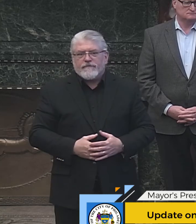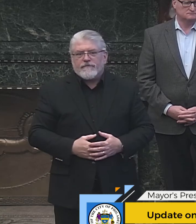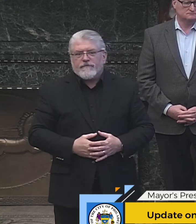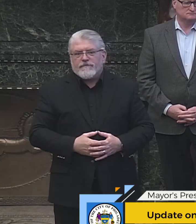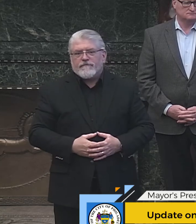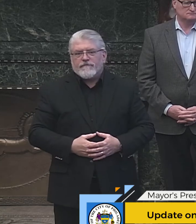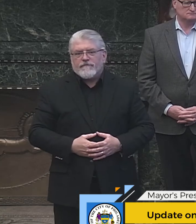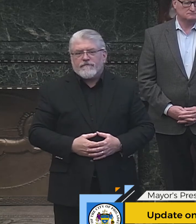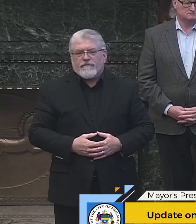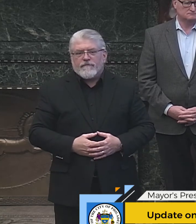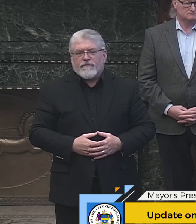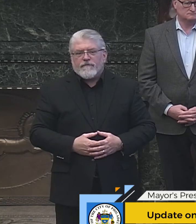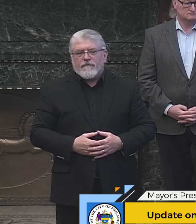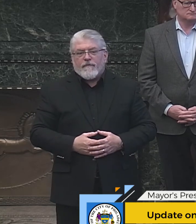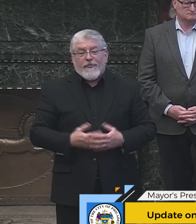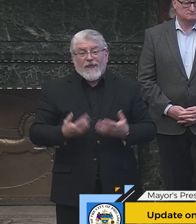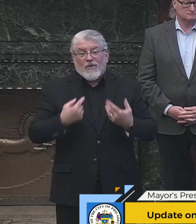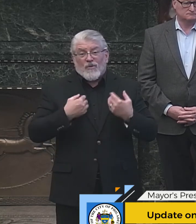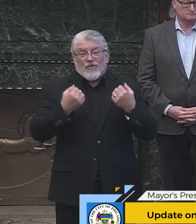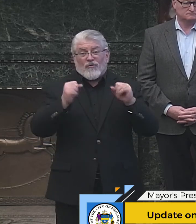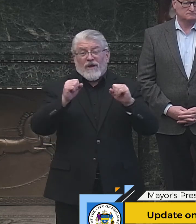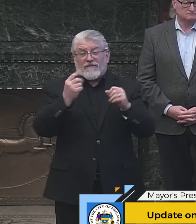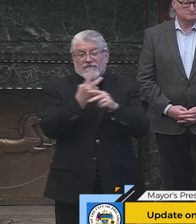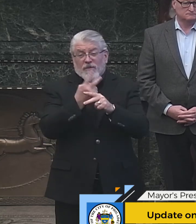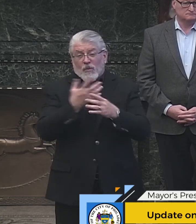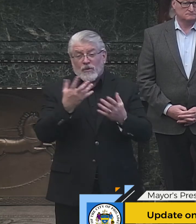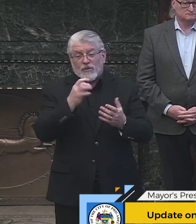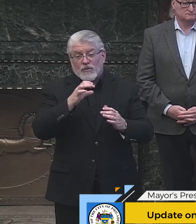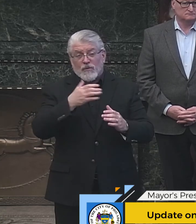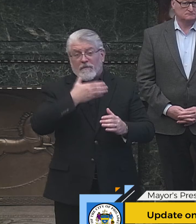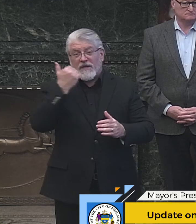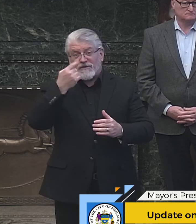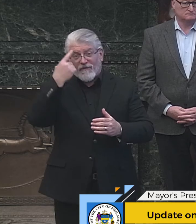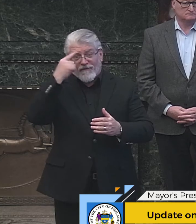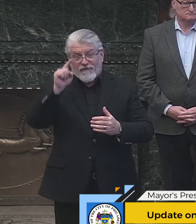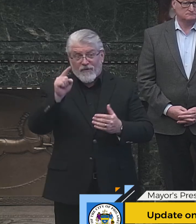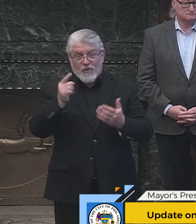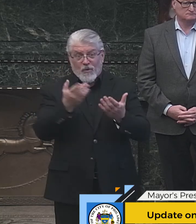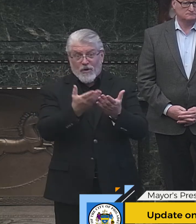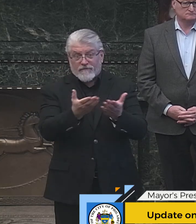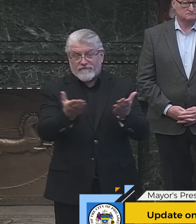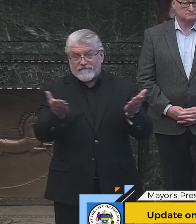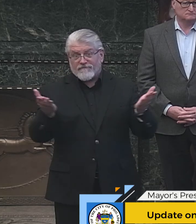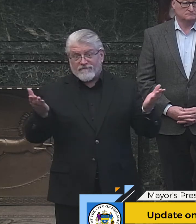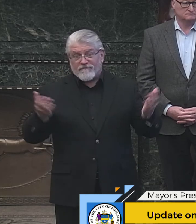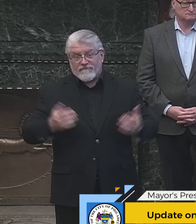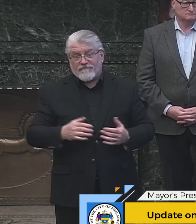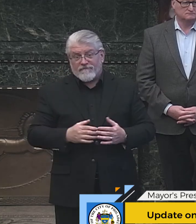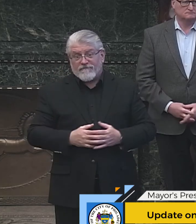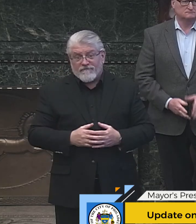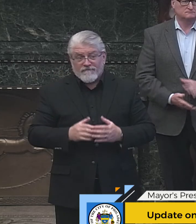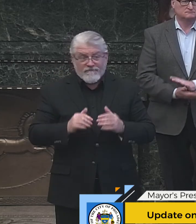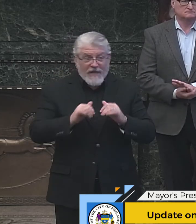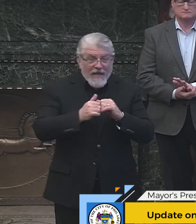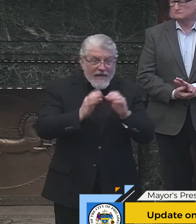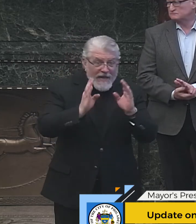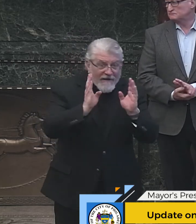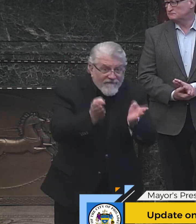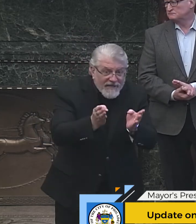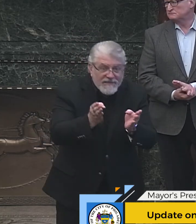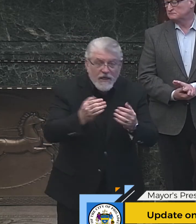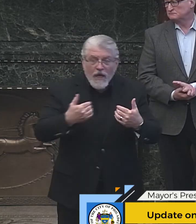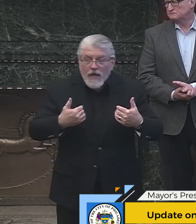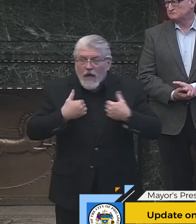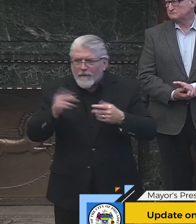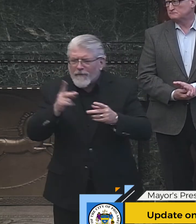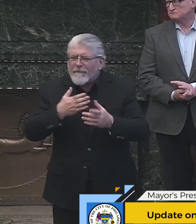country is trying to figure out how do we convince people to stay home? How do we convince young people that they are as at risk of